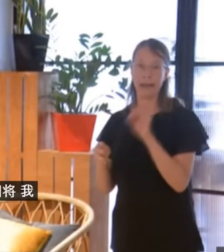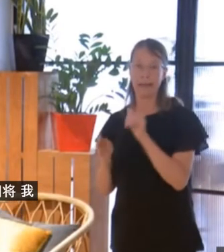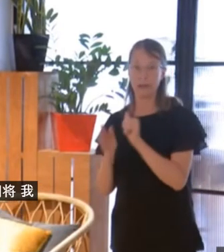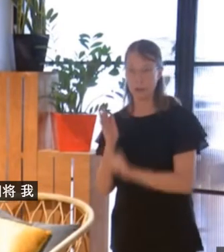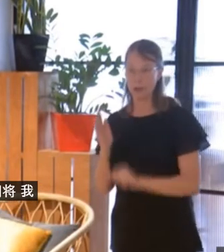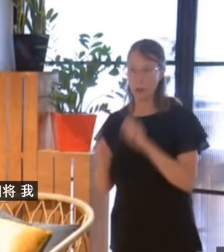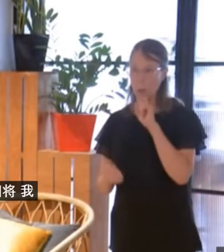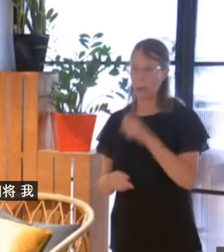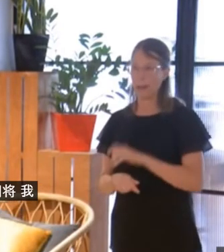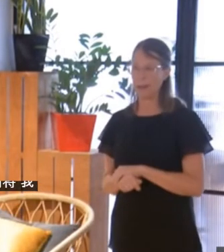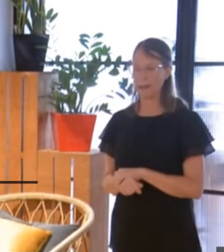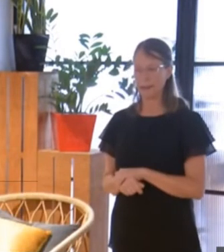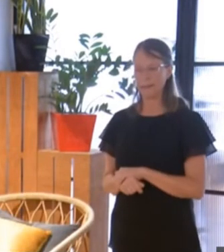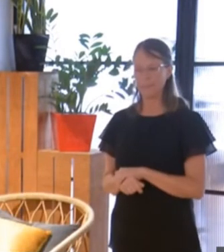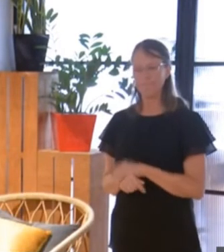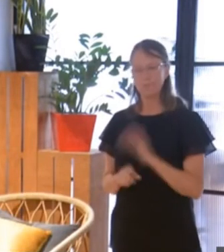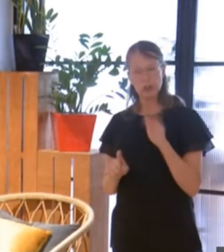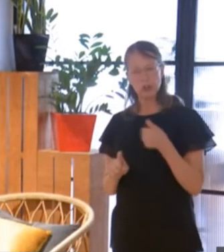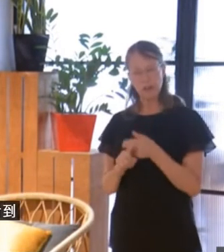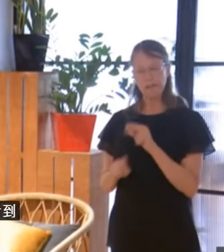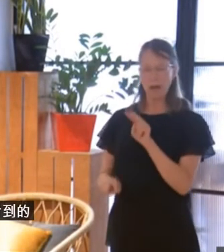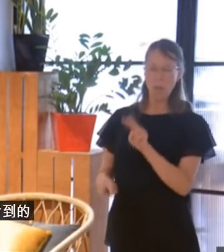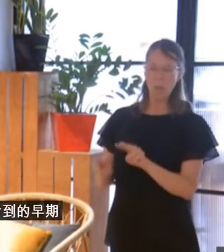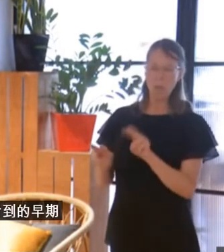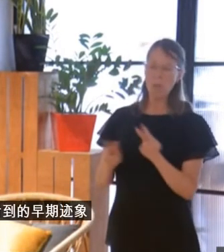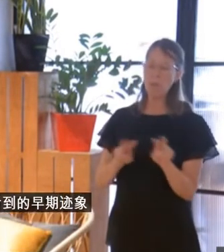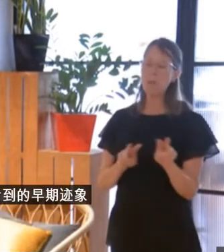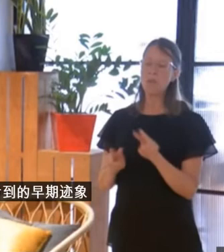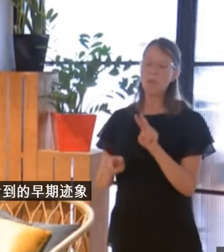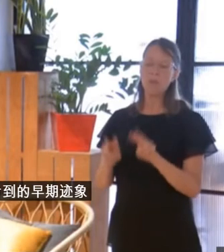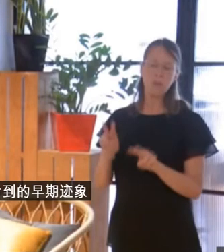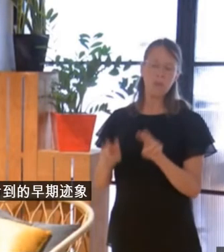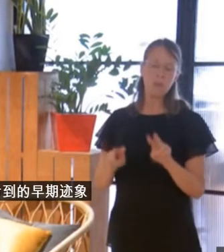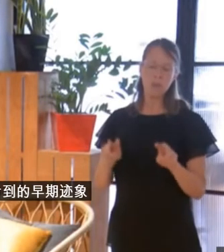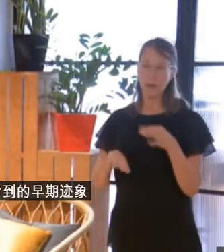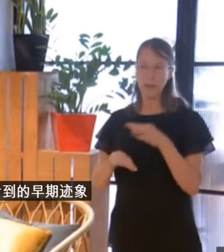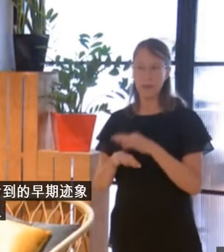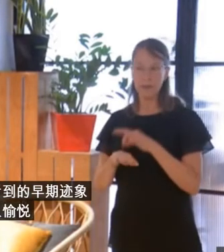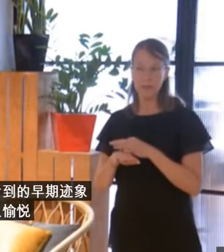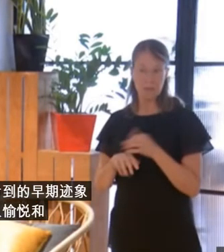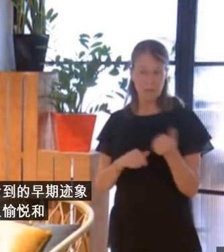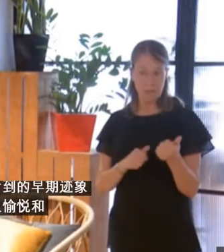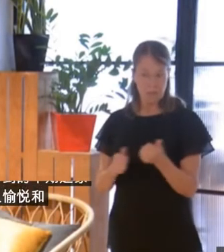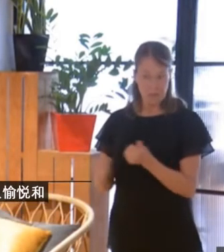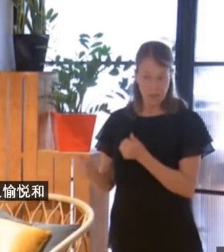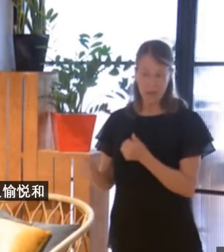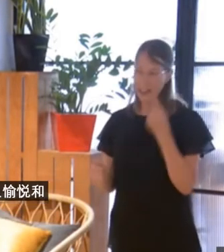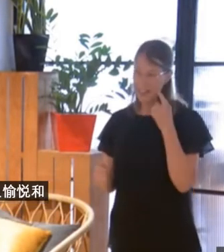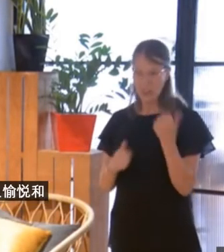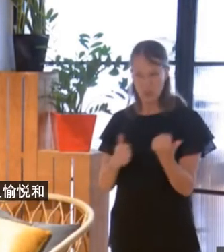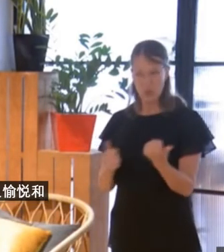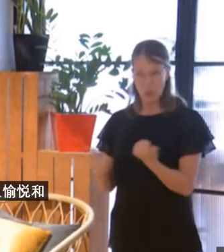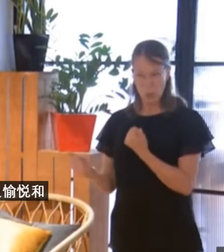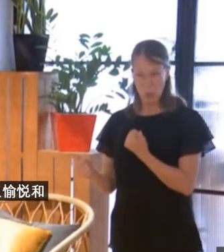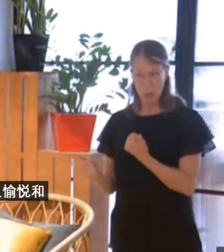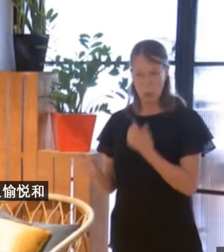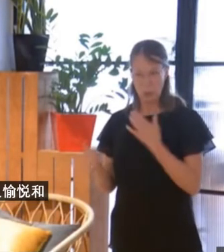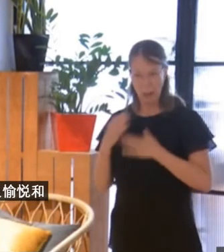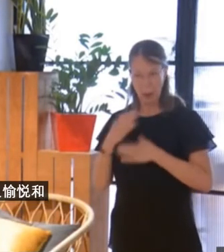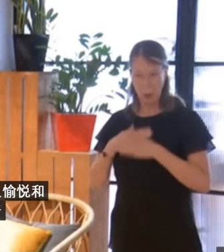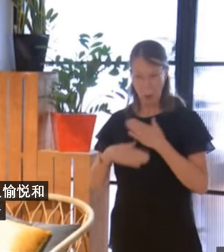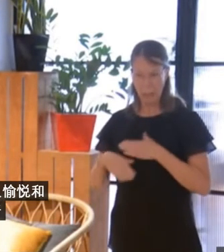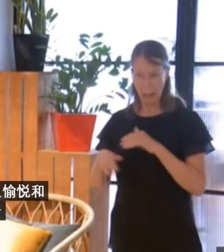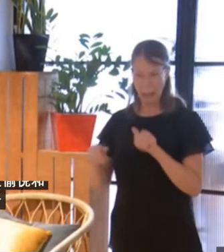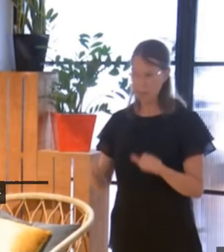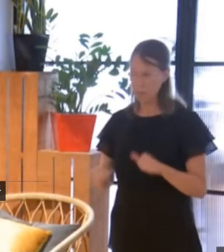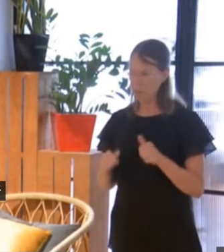that. And the early signs that we're seeing in our hospital system across the state is incredibly pleasing and reassuring based